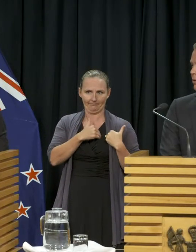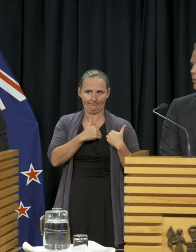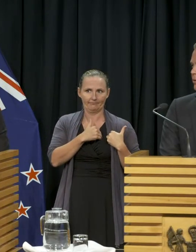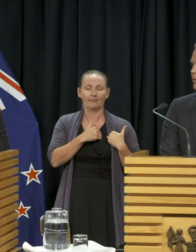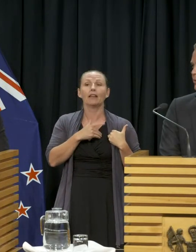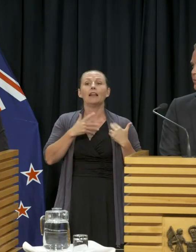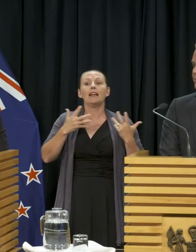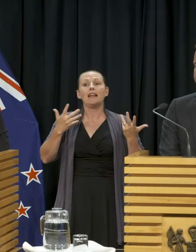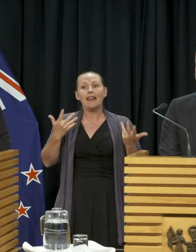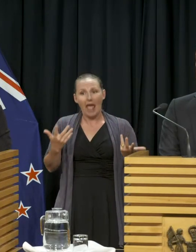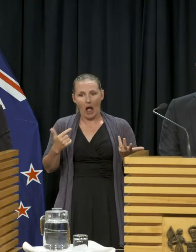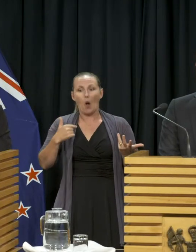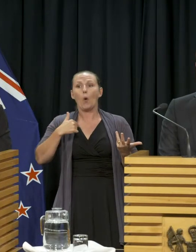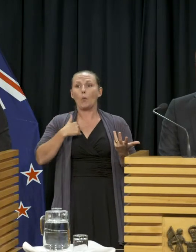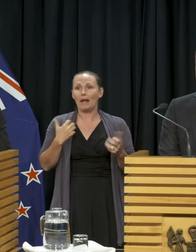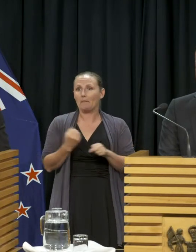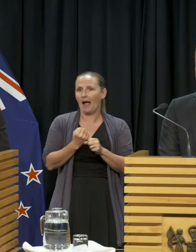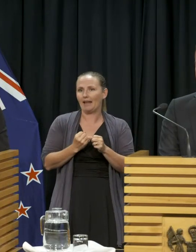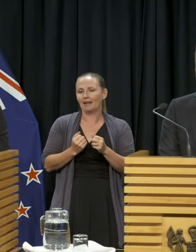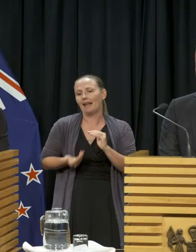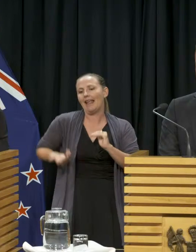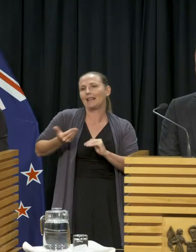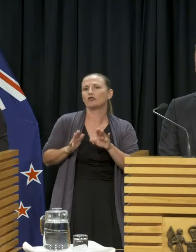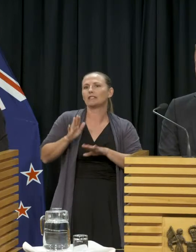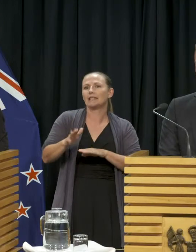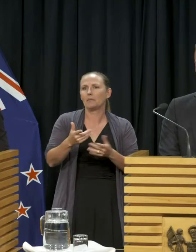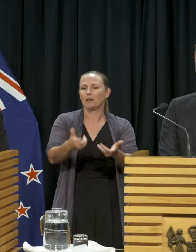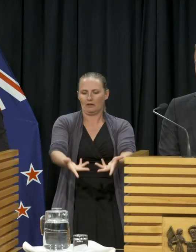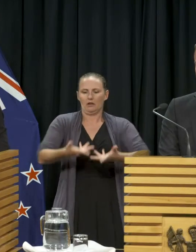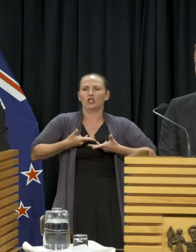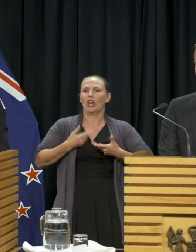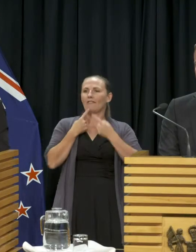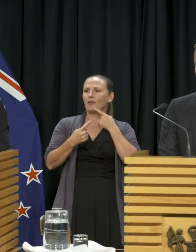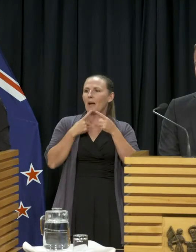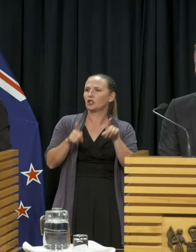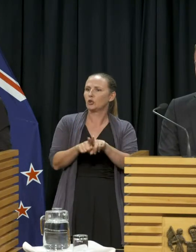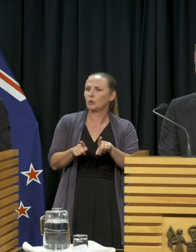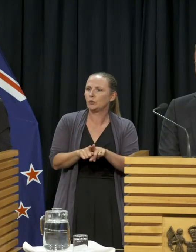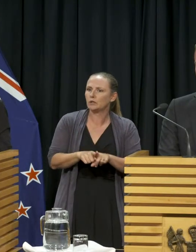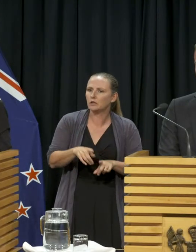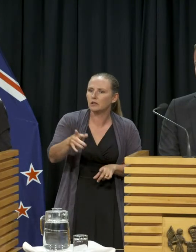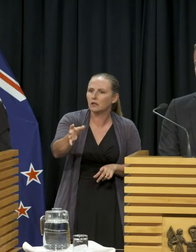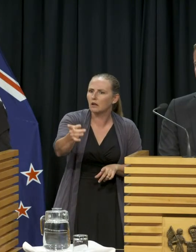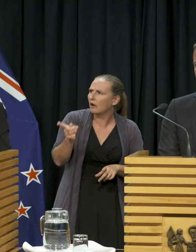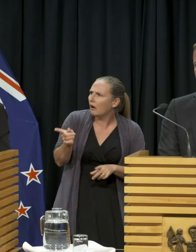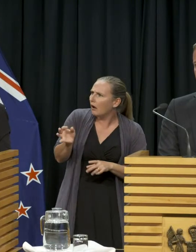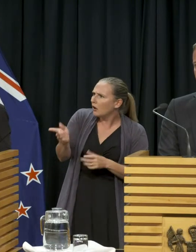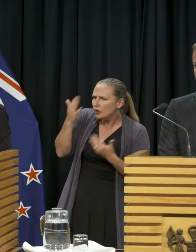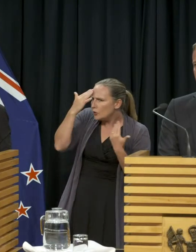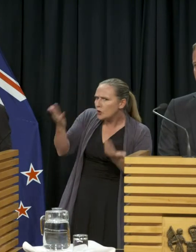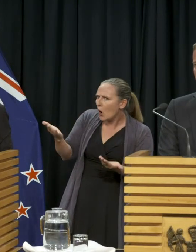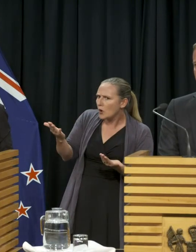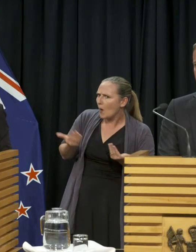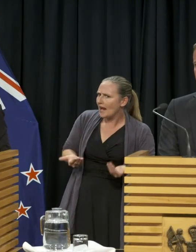of then obliging them to share those records as well. If they don't, what's their punishment? You don't know currently if they are or not.